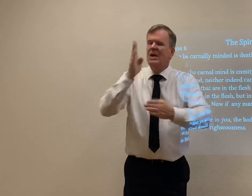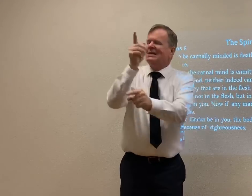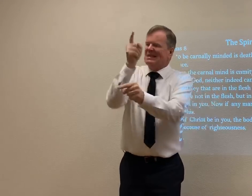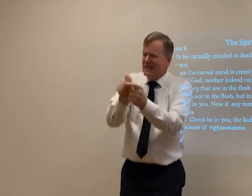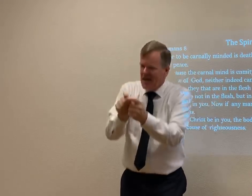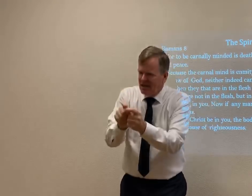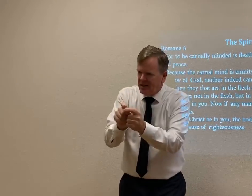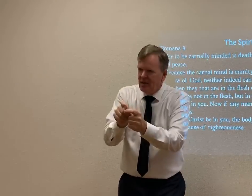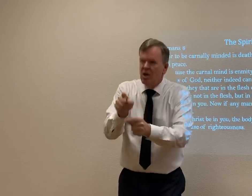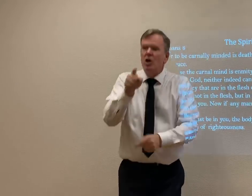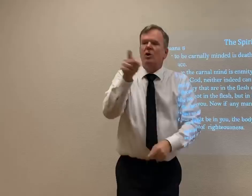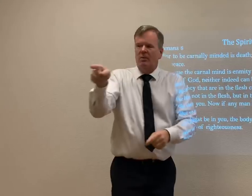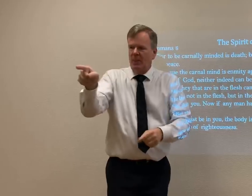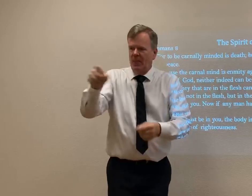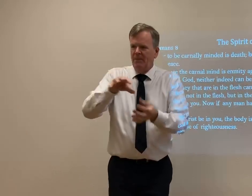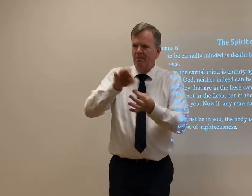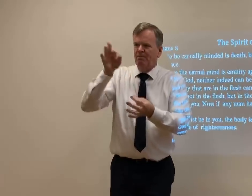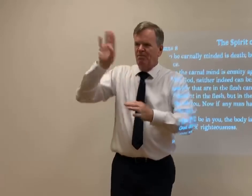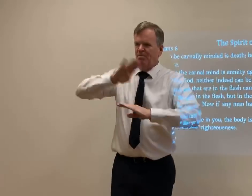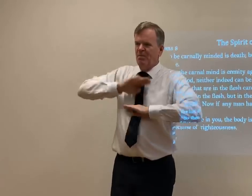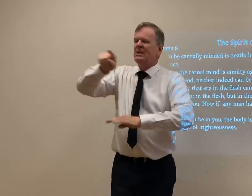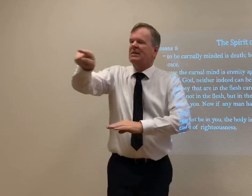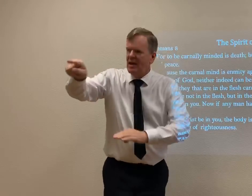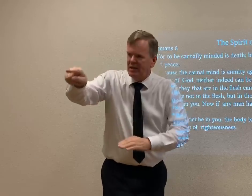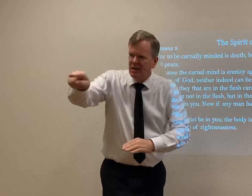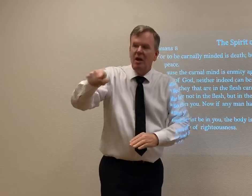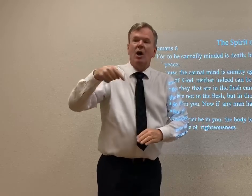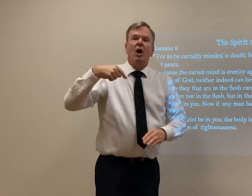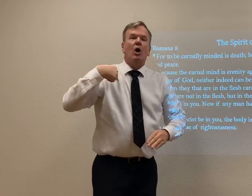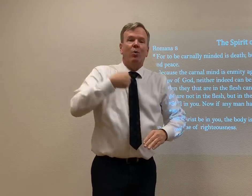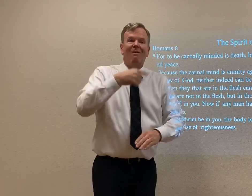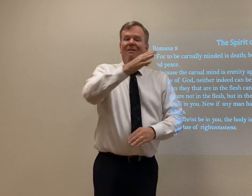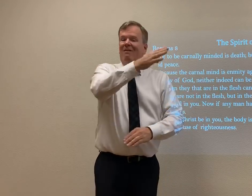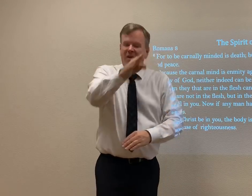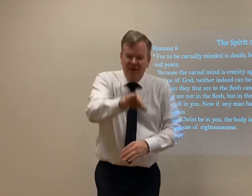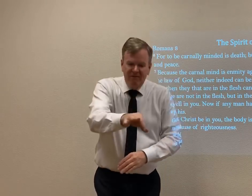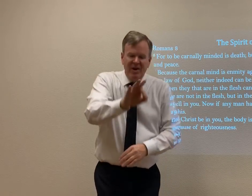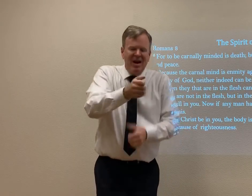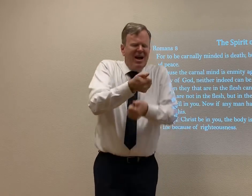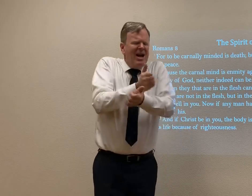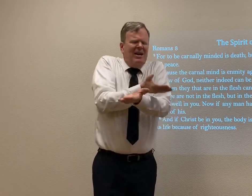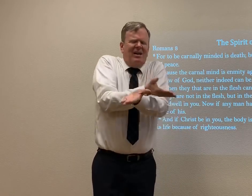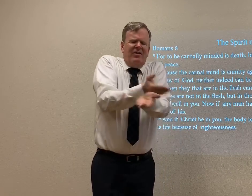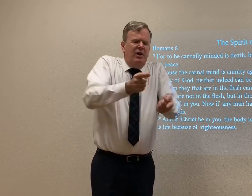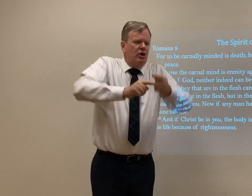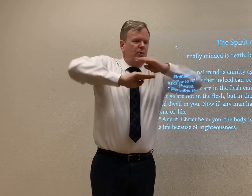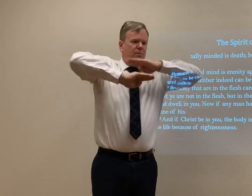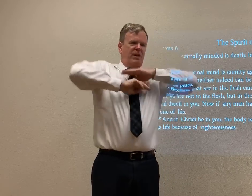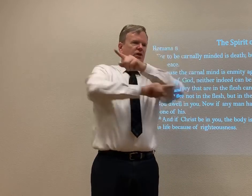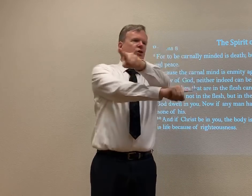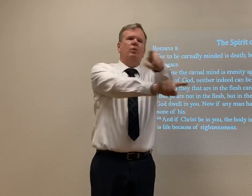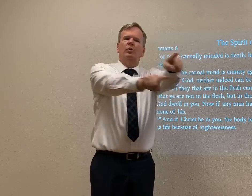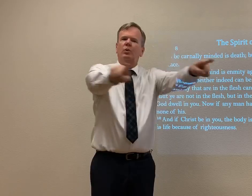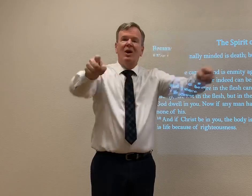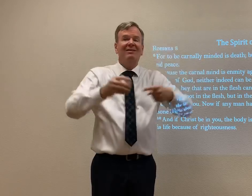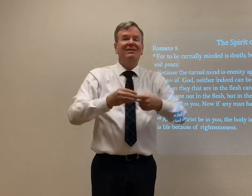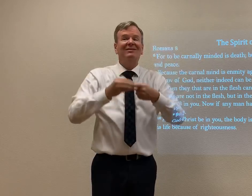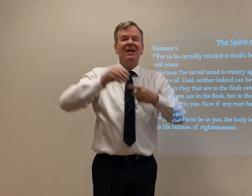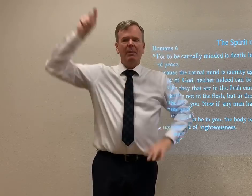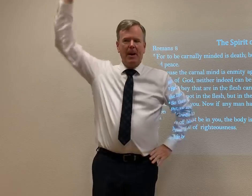If you seek for the things of this world, you'll never be satisfied. You're absolutely right. You're absolutely right. We are never going to find anything in this world that will please